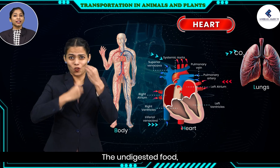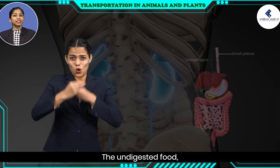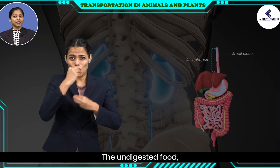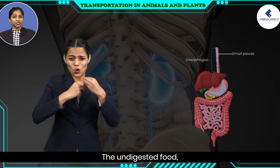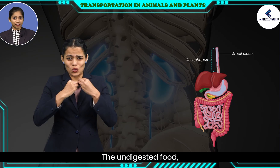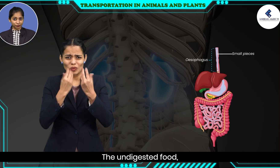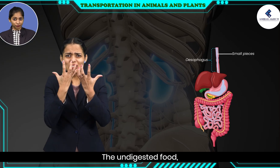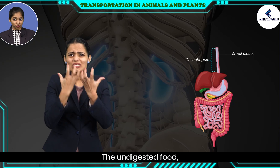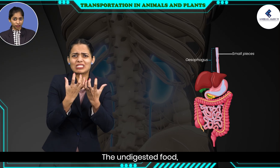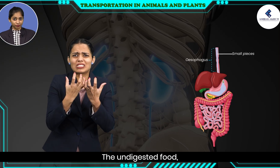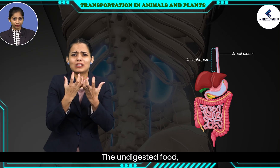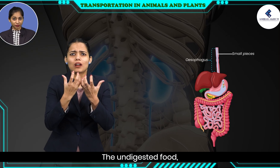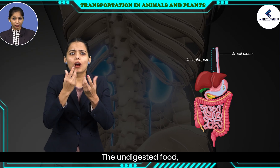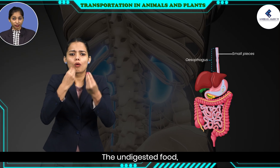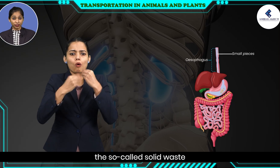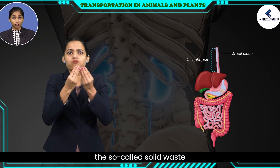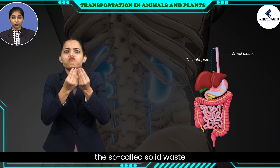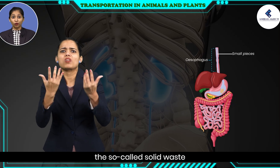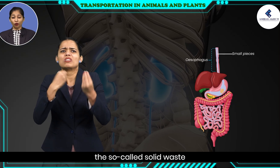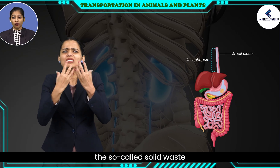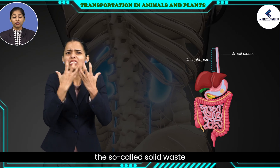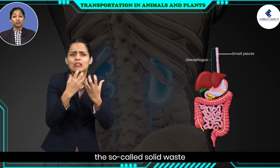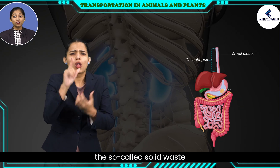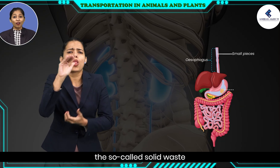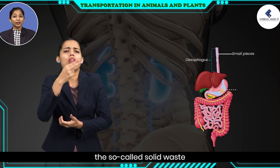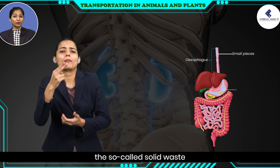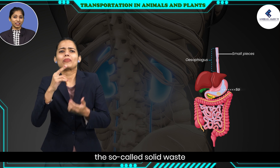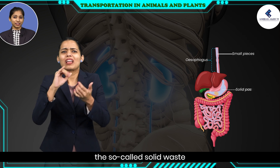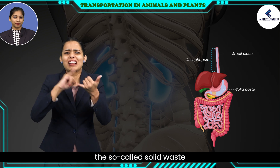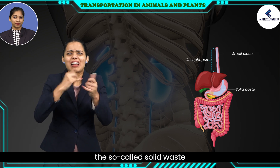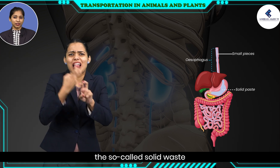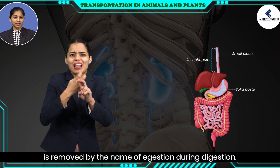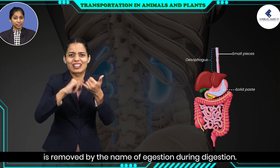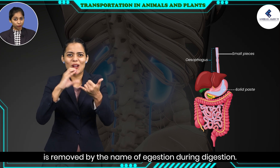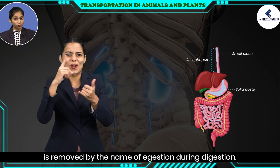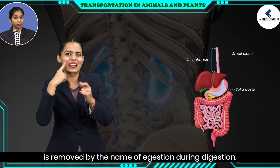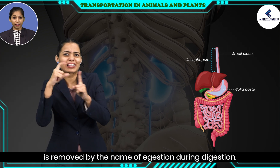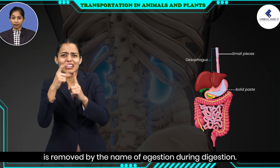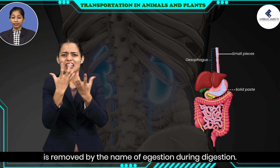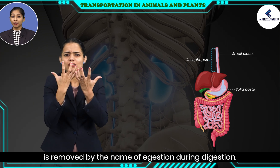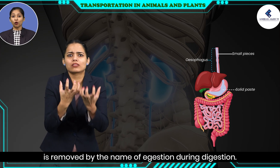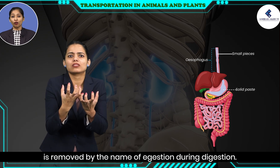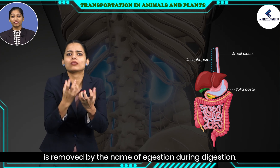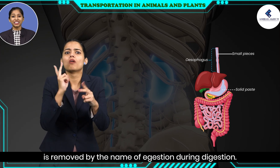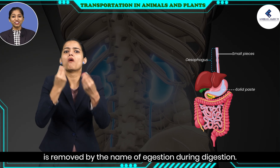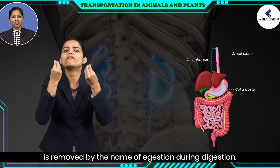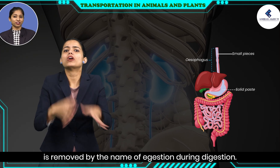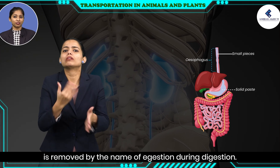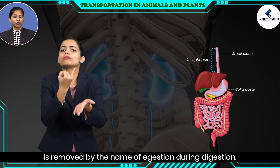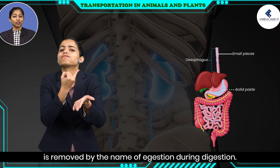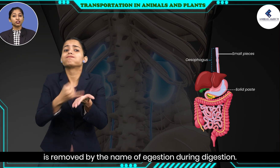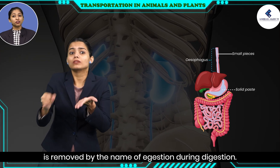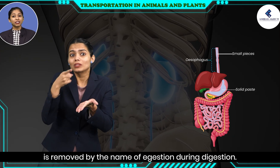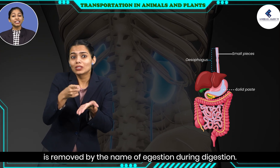The undigested food, the so-called solid waste, is removed by the name of